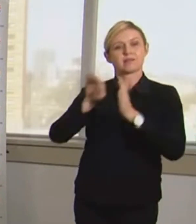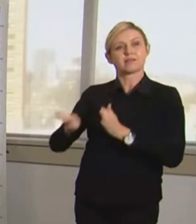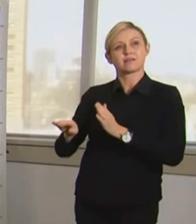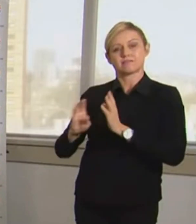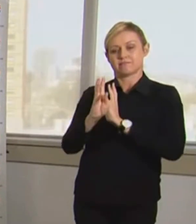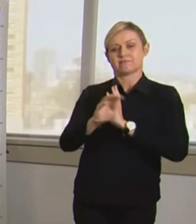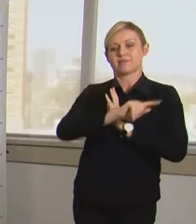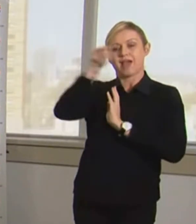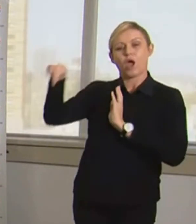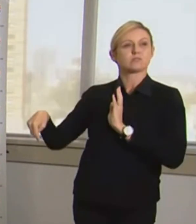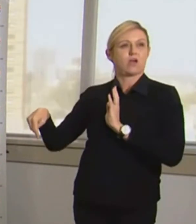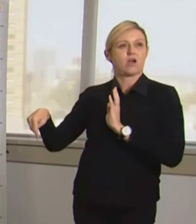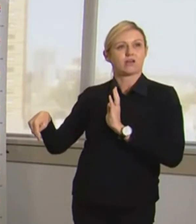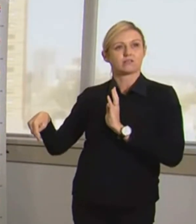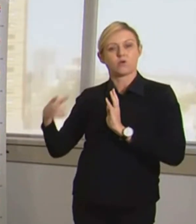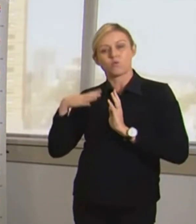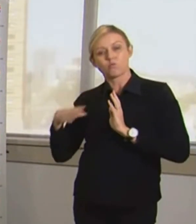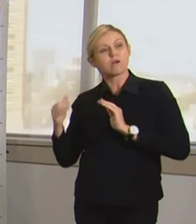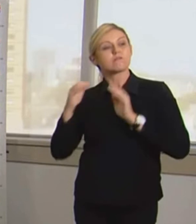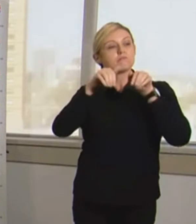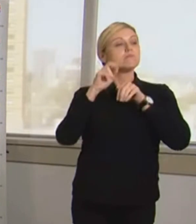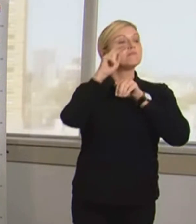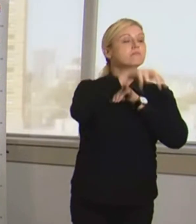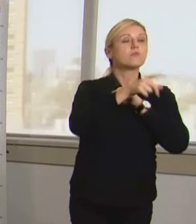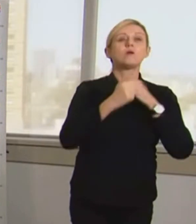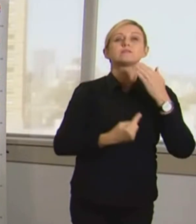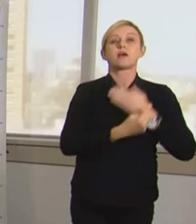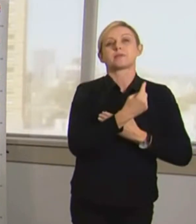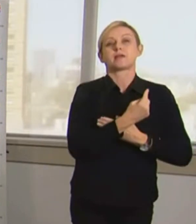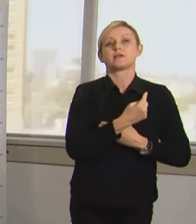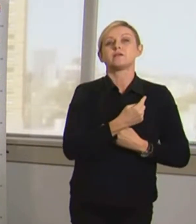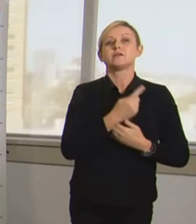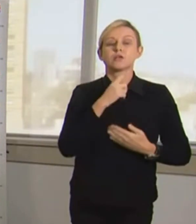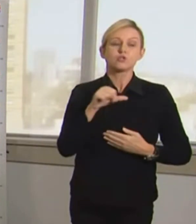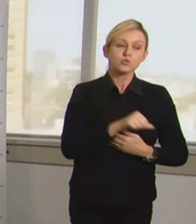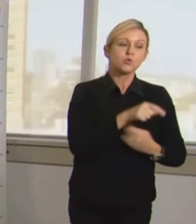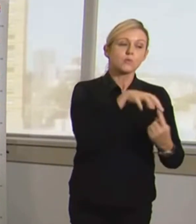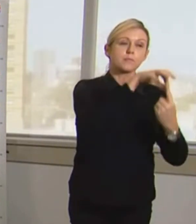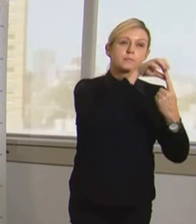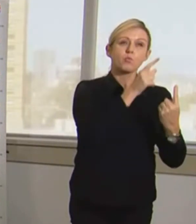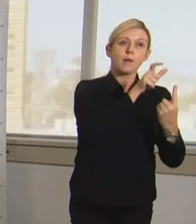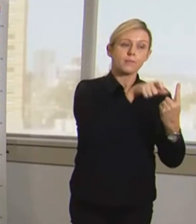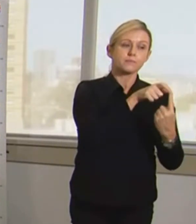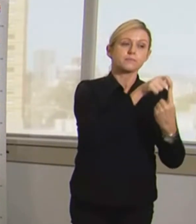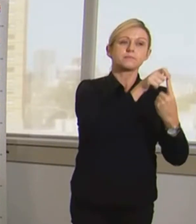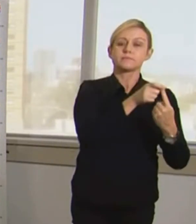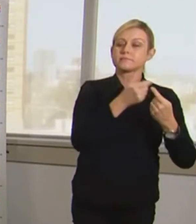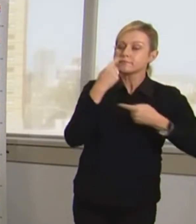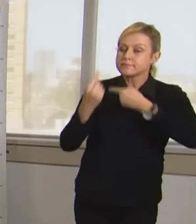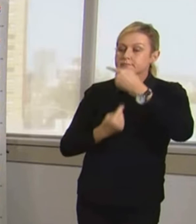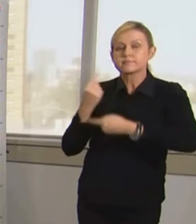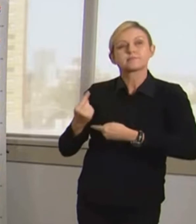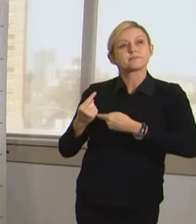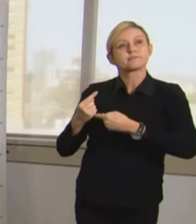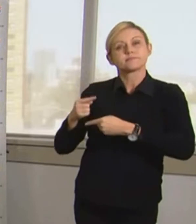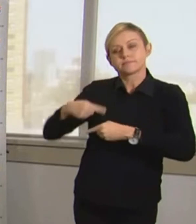their original contracts with the residents that they had a particular designated person to talk to, and that was what